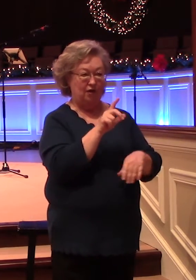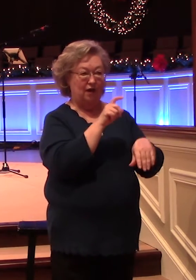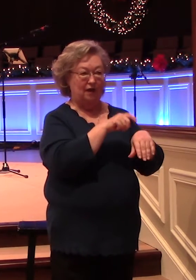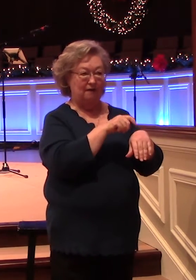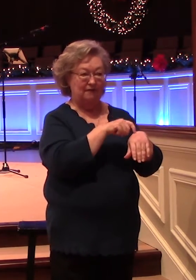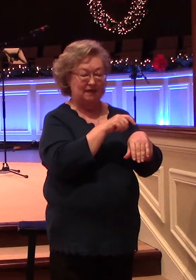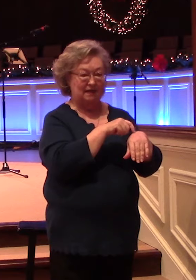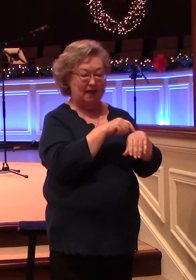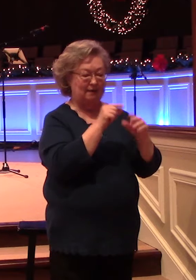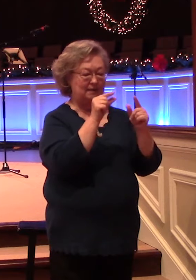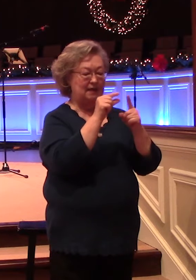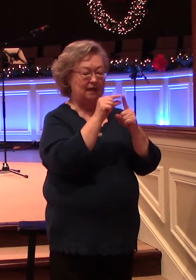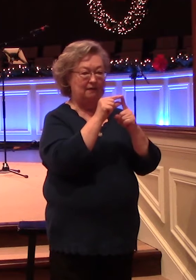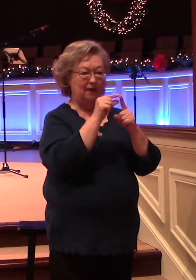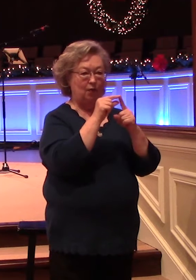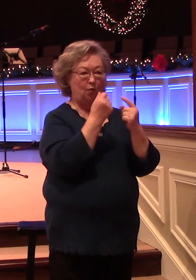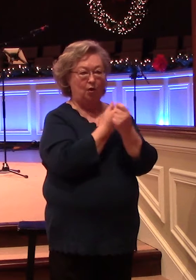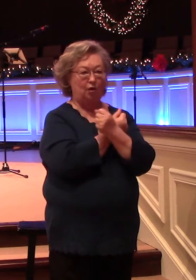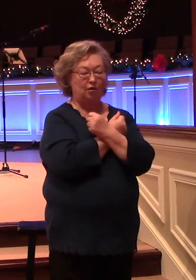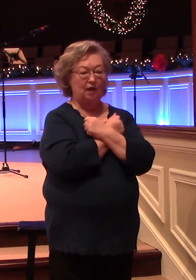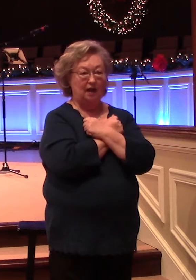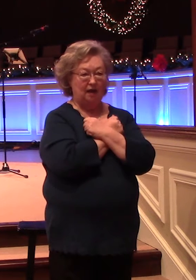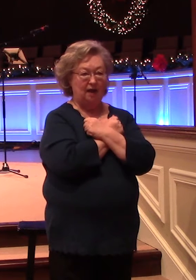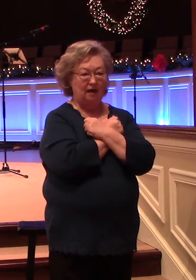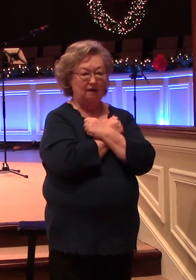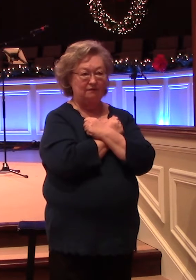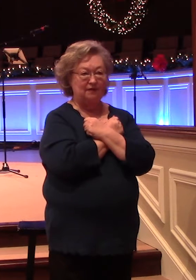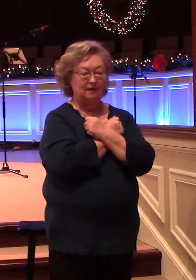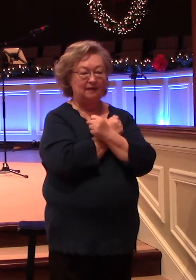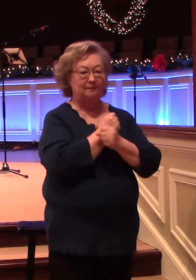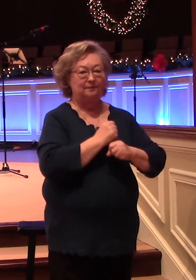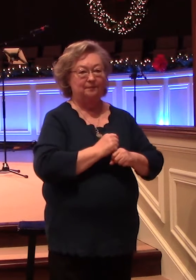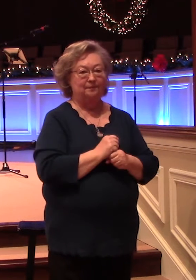Testament mentions love regularly? Yes, it does.